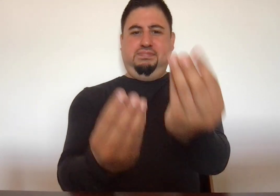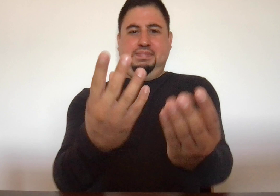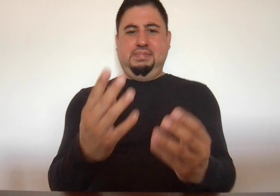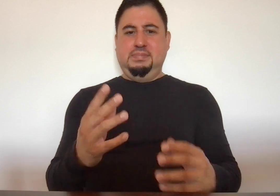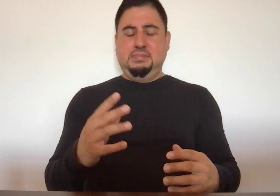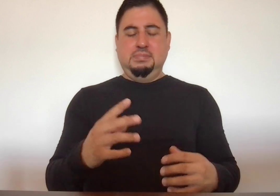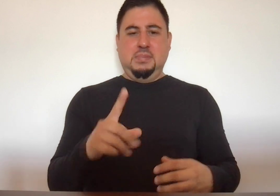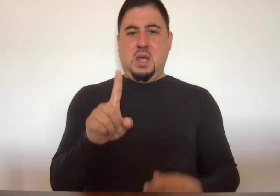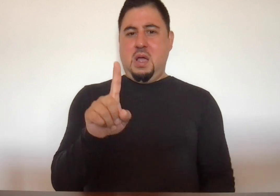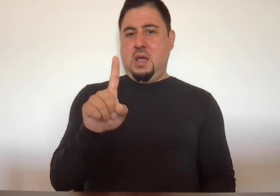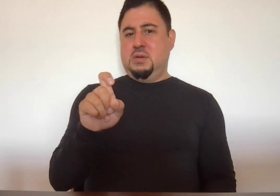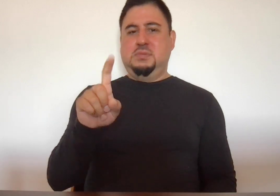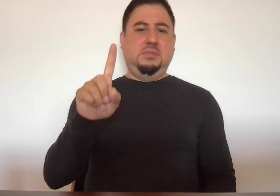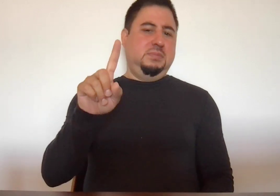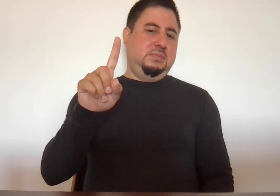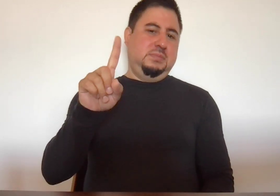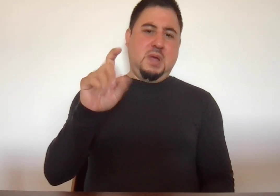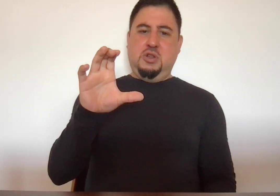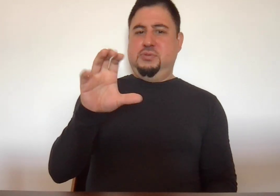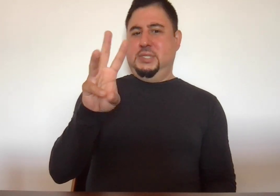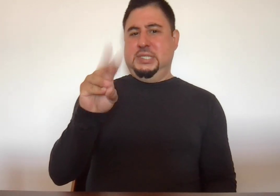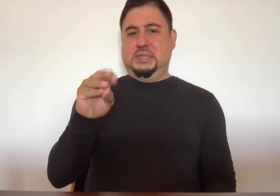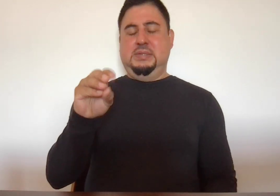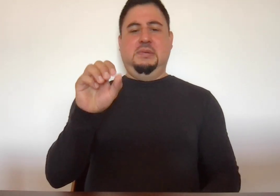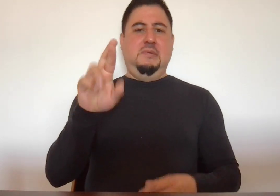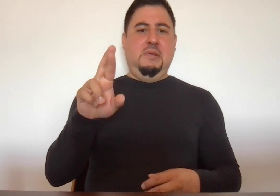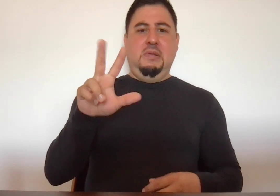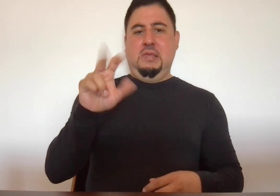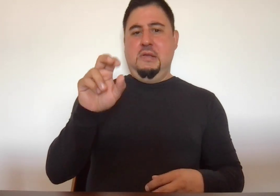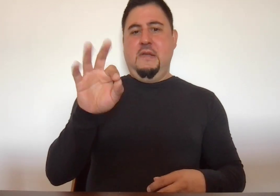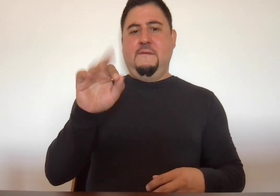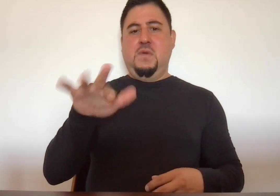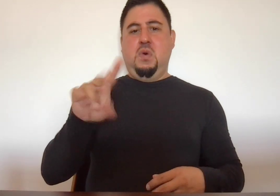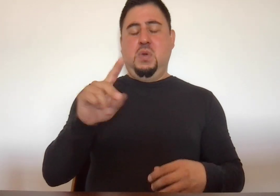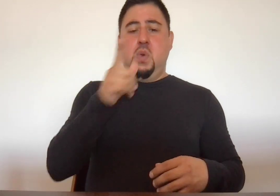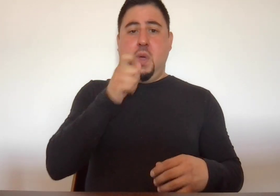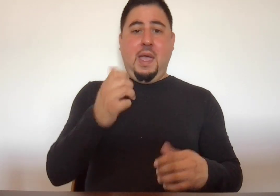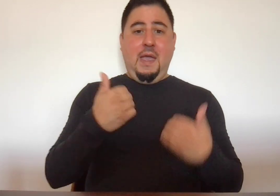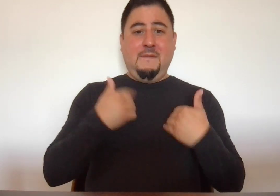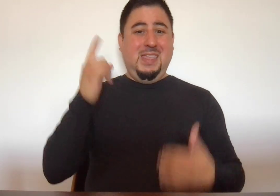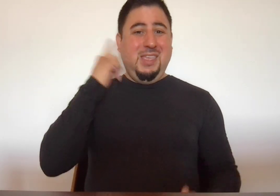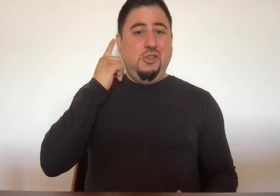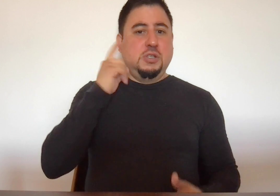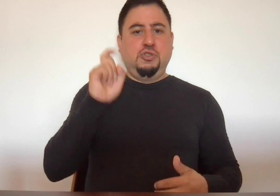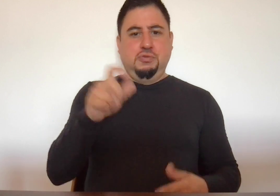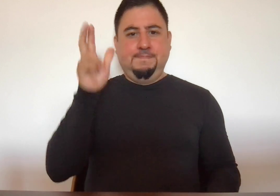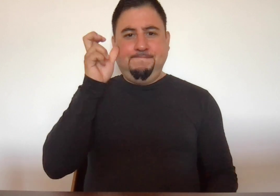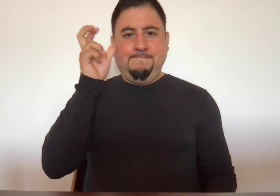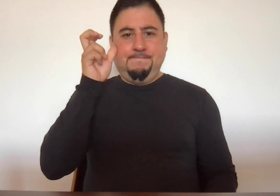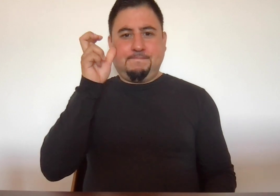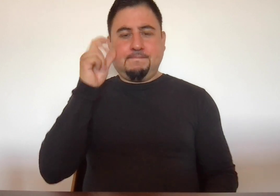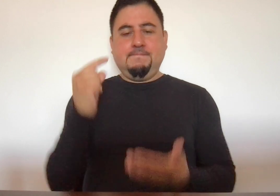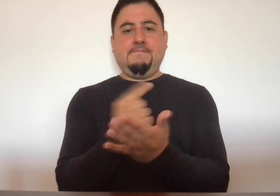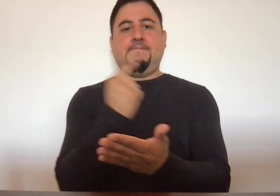100, 60, or 30-fold. Whoever has ears ought to hear. The Gospel of the